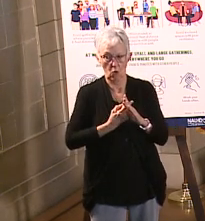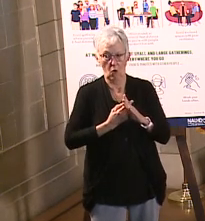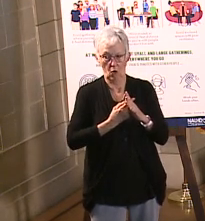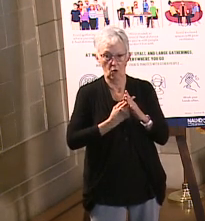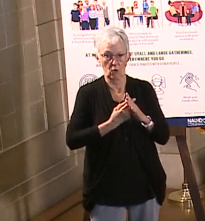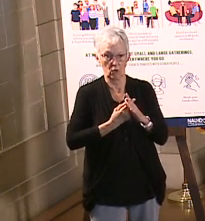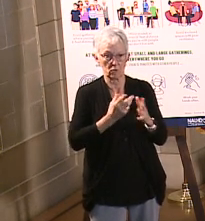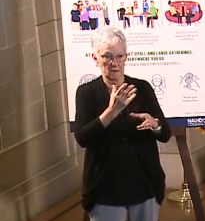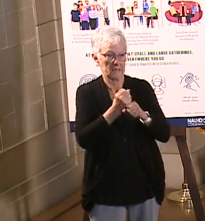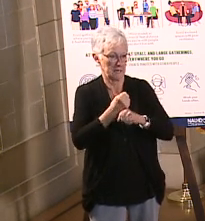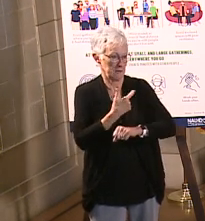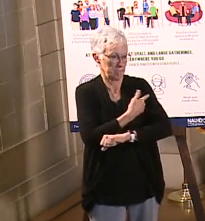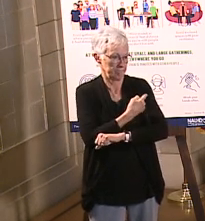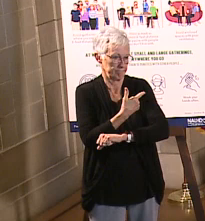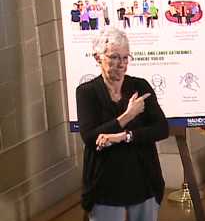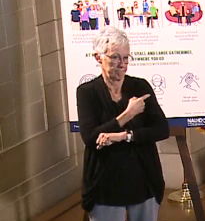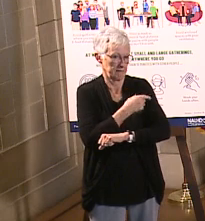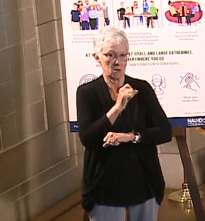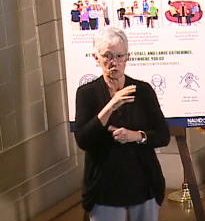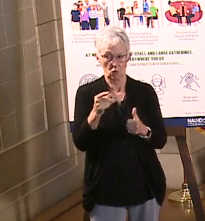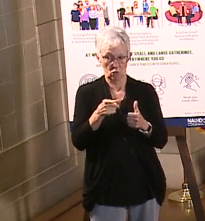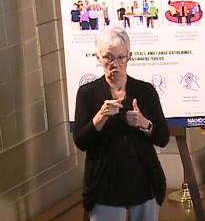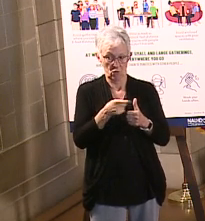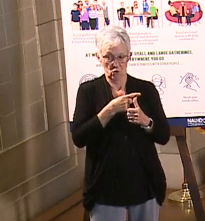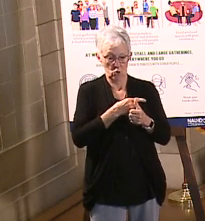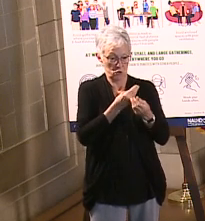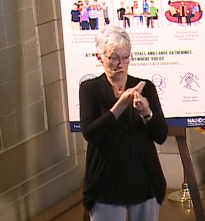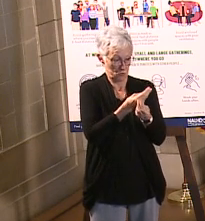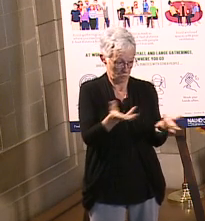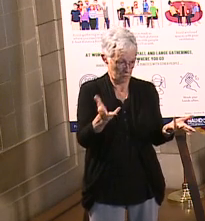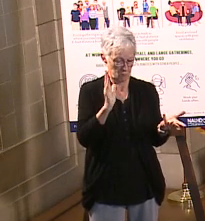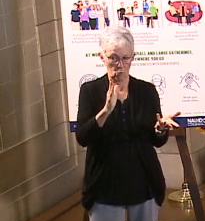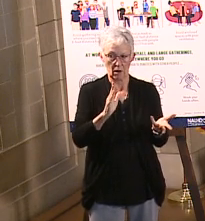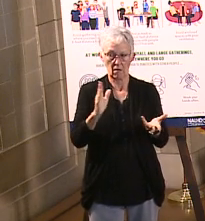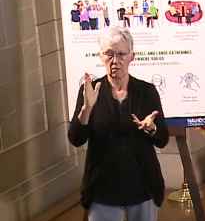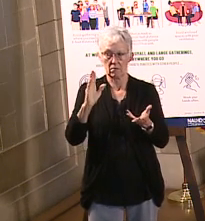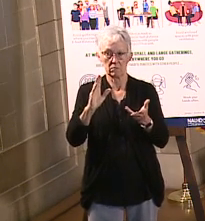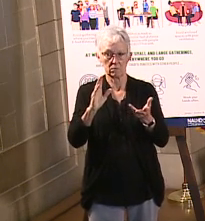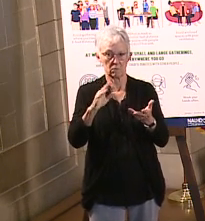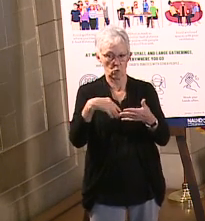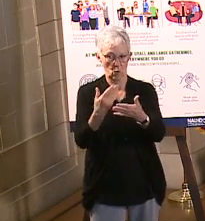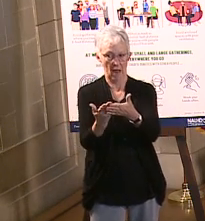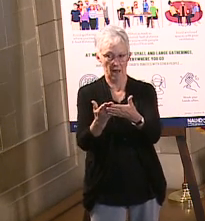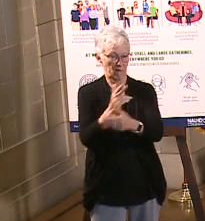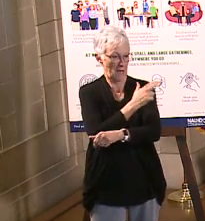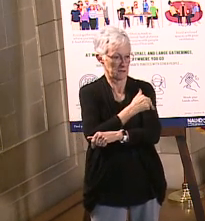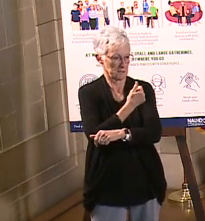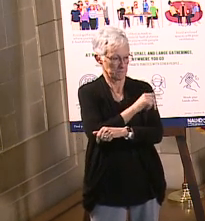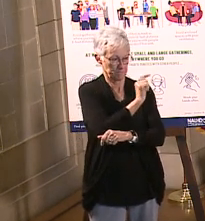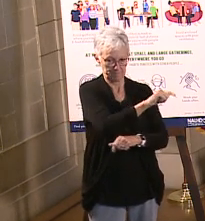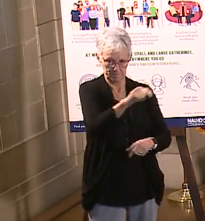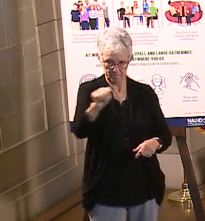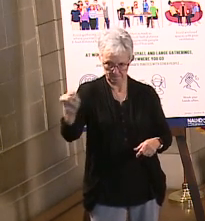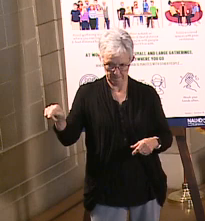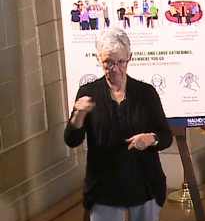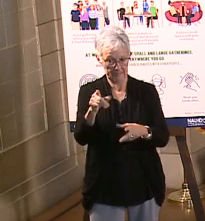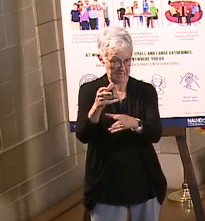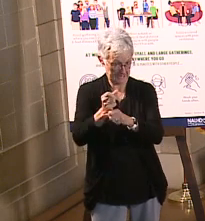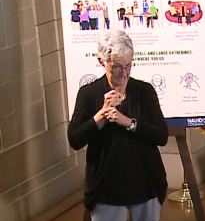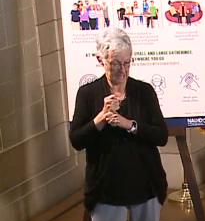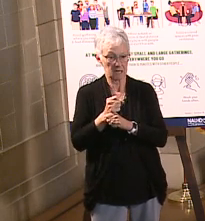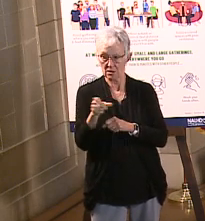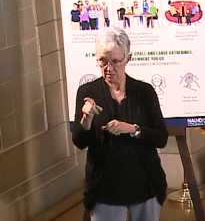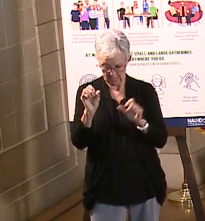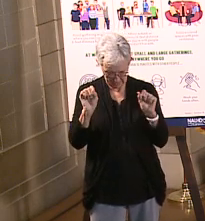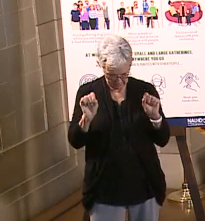providers like the hospitals, and that hospital then, once they receive it, could start theoretically distributing it that day. The kits will come with